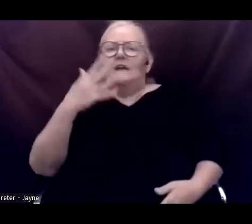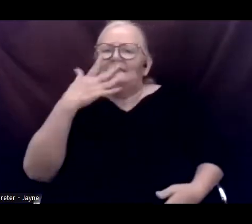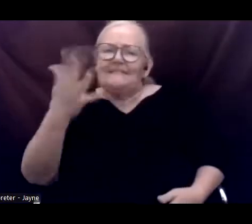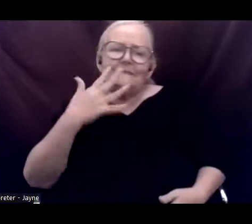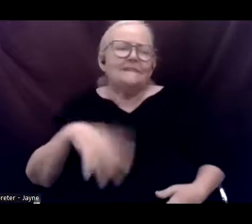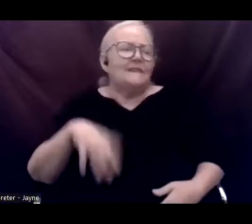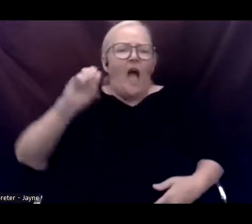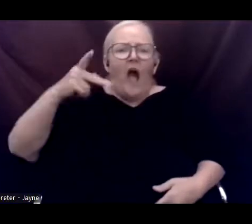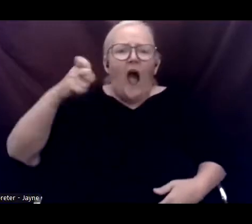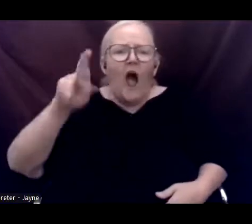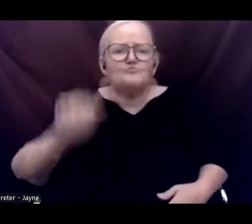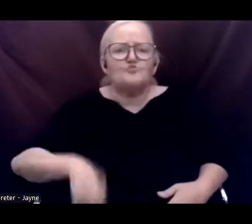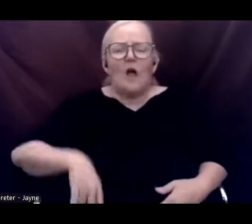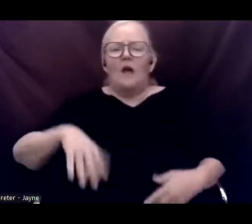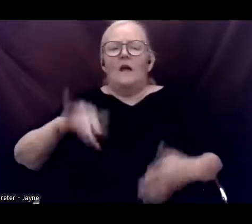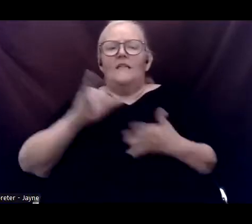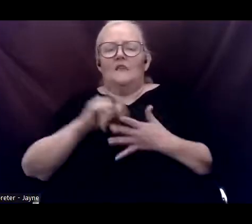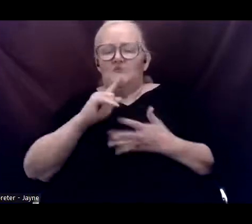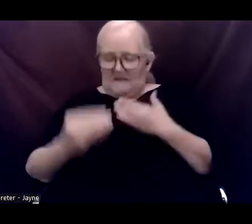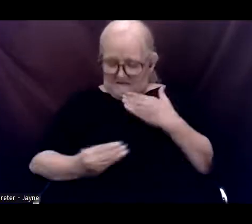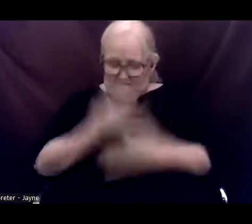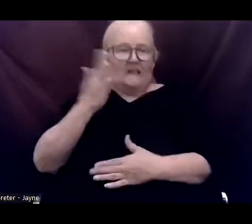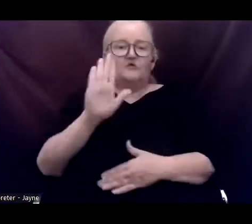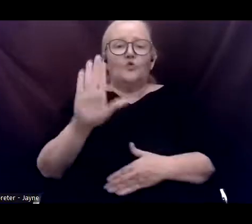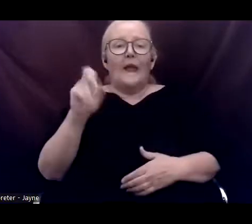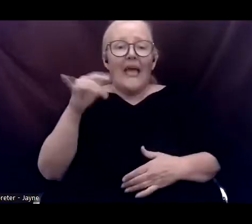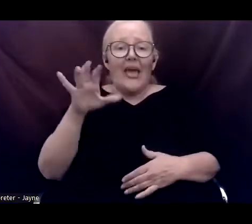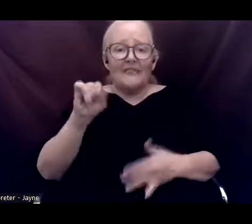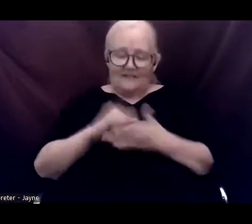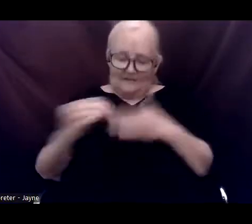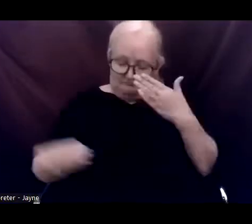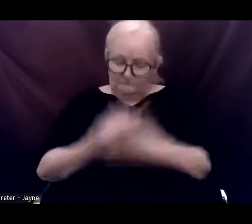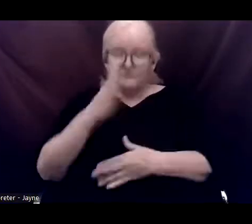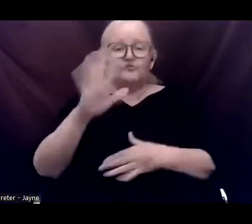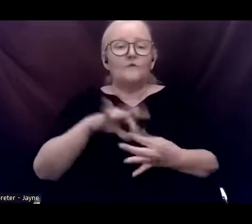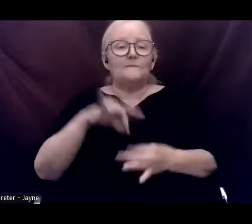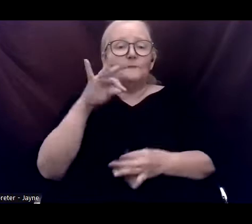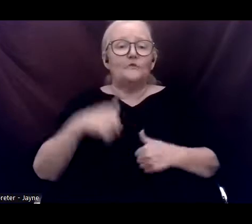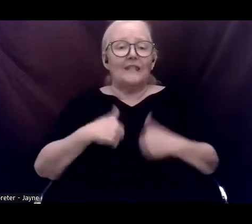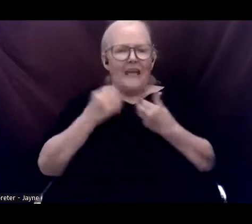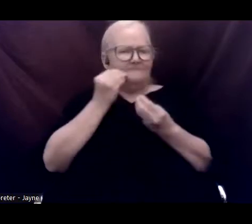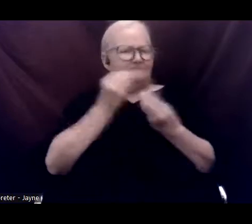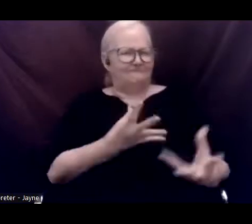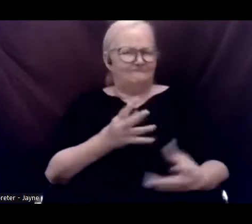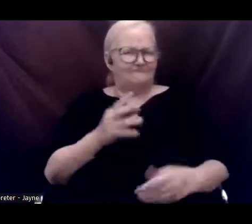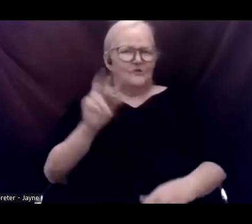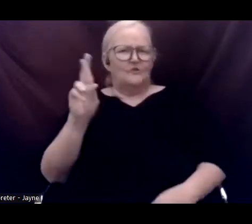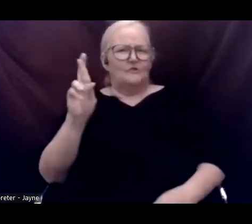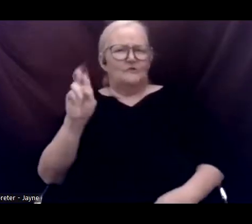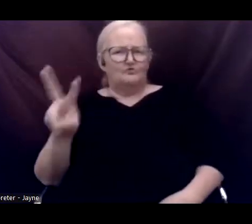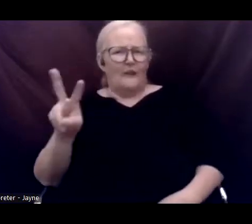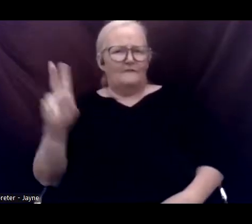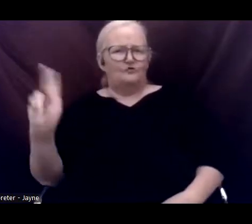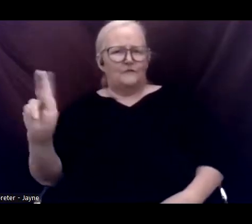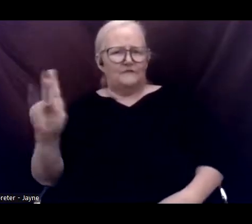life or shaped your spirituality or ethics, please let Reverend Kristen know. All service leaders will have the support